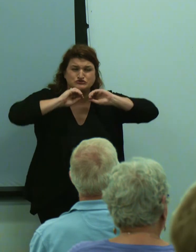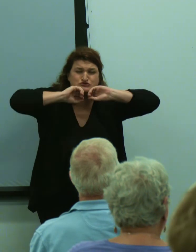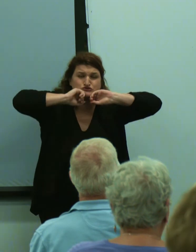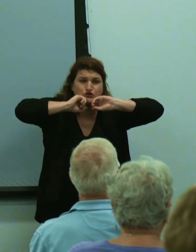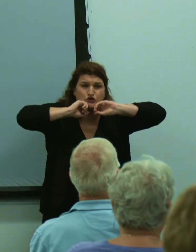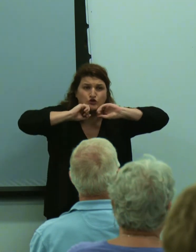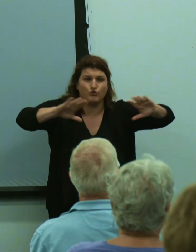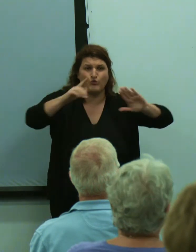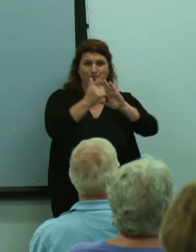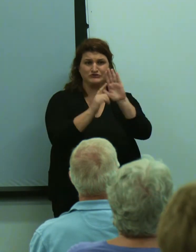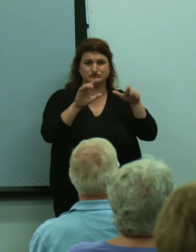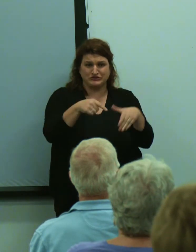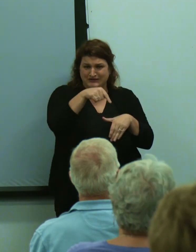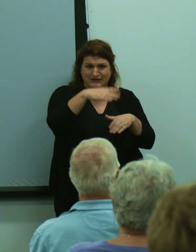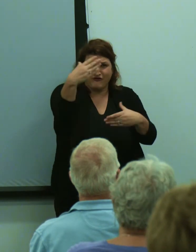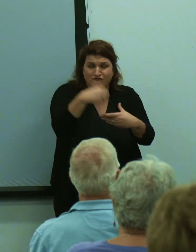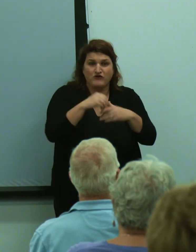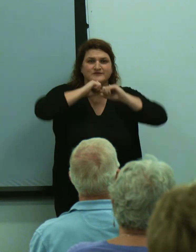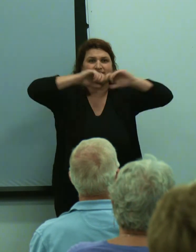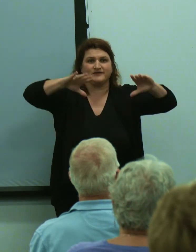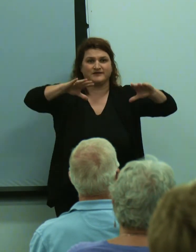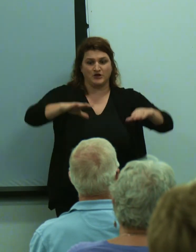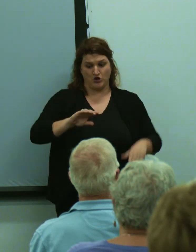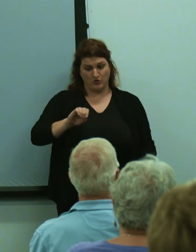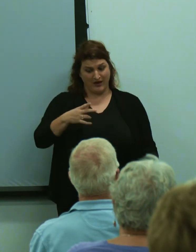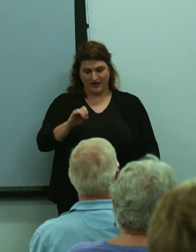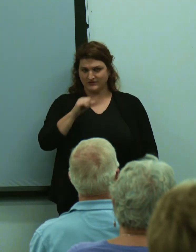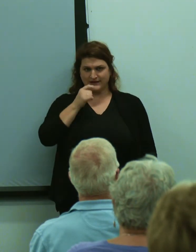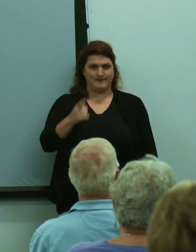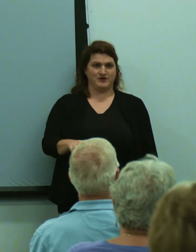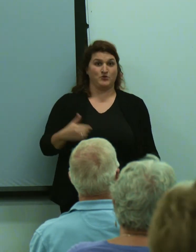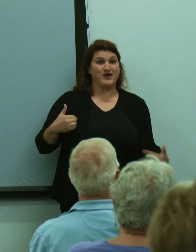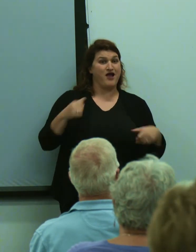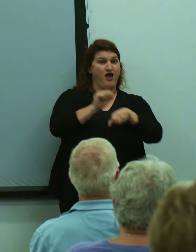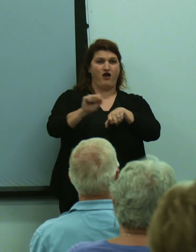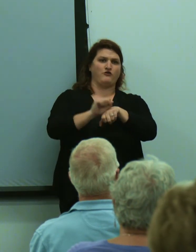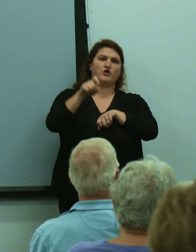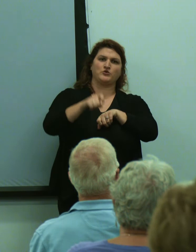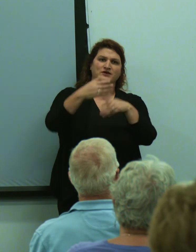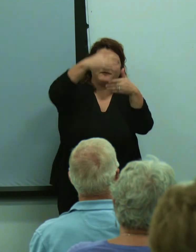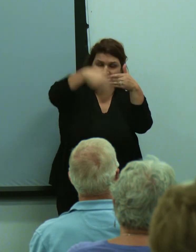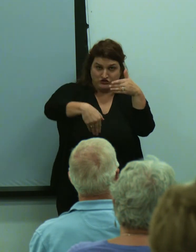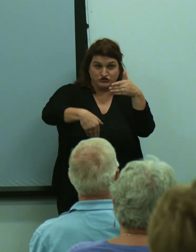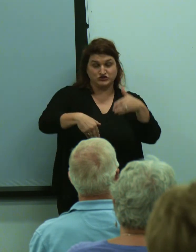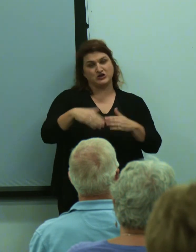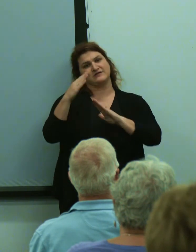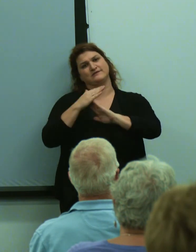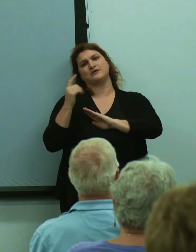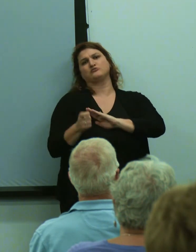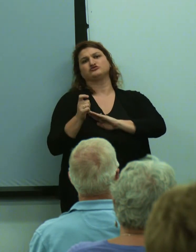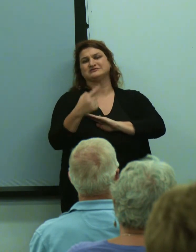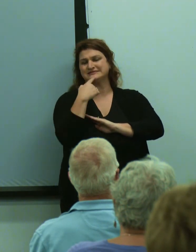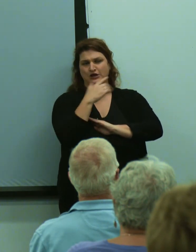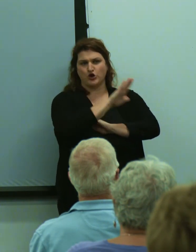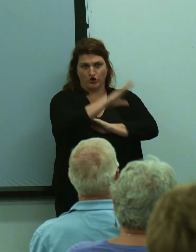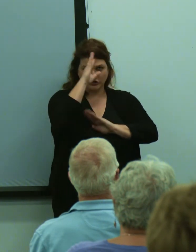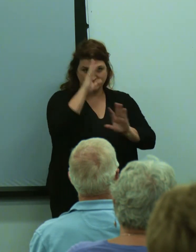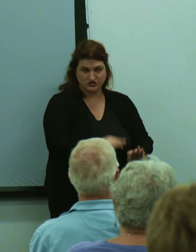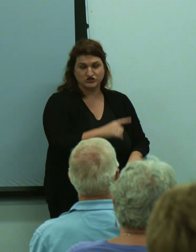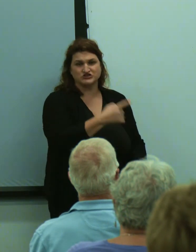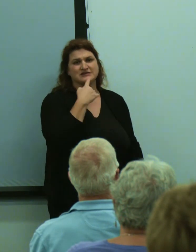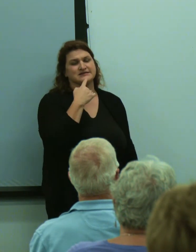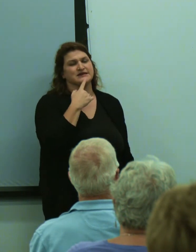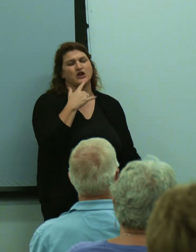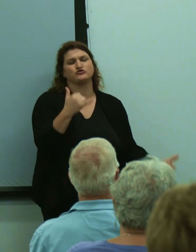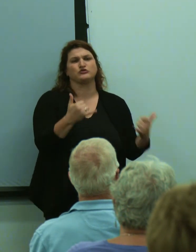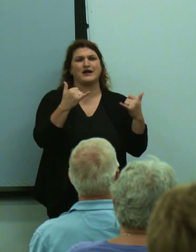involvement. In Ohio, we didn't get there. We have work to do. The Chief Justice said it in her opinion. She said the current